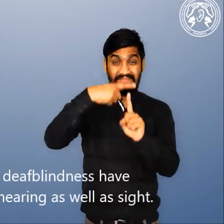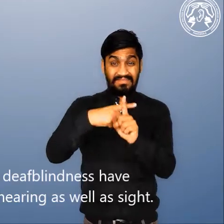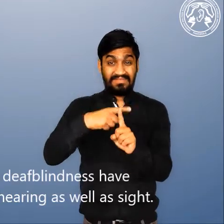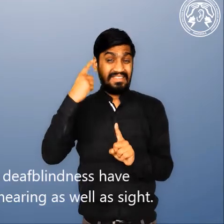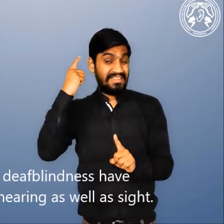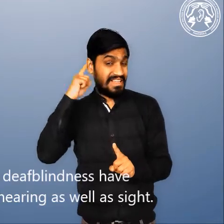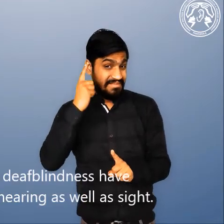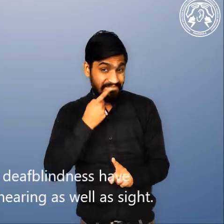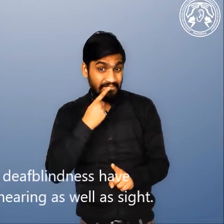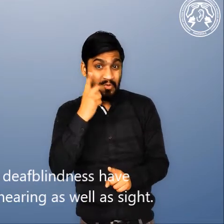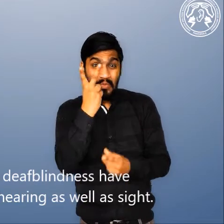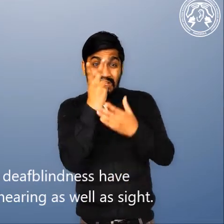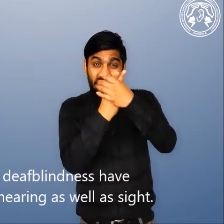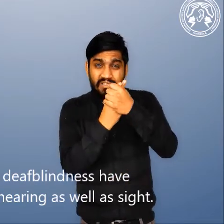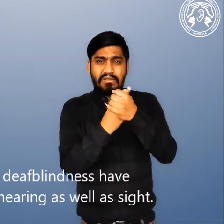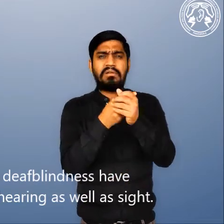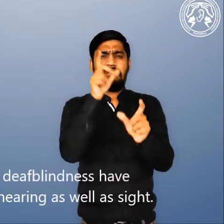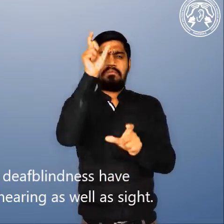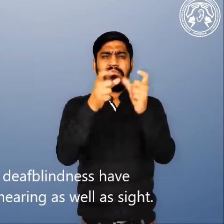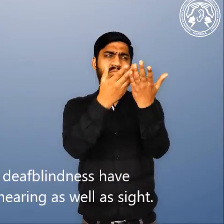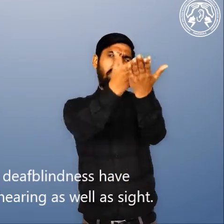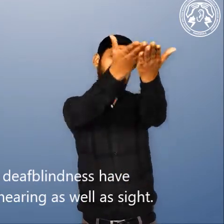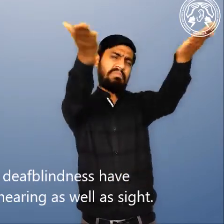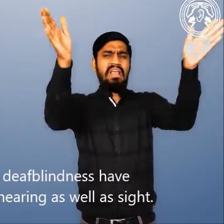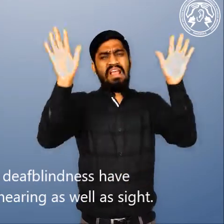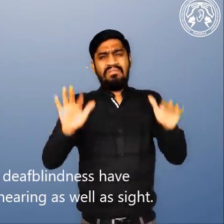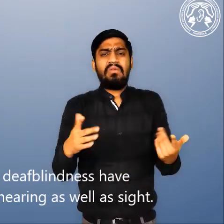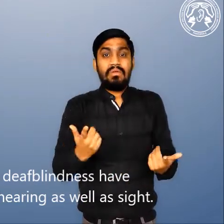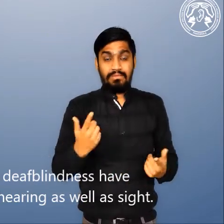People with deaf blindness have problems with hearing as well as sight.